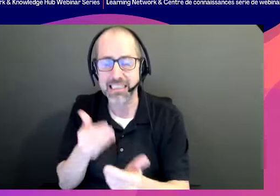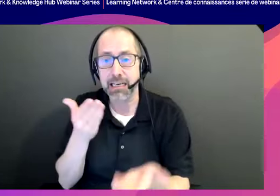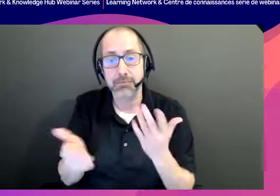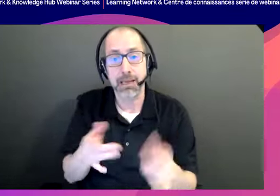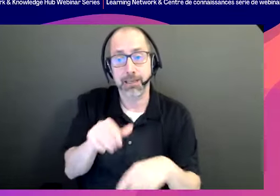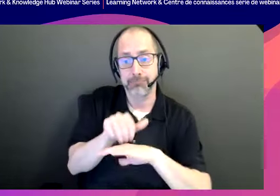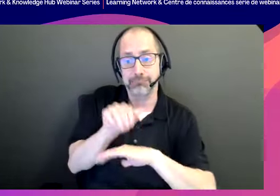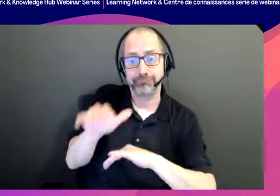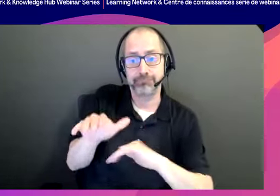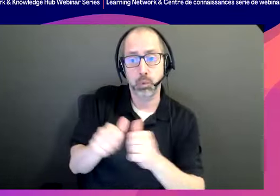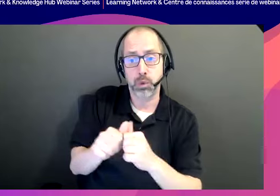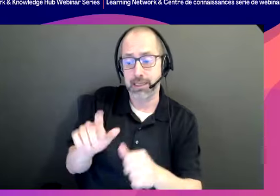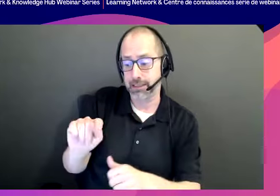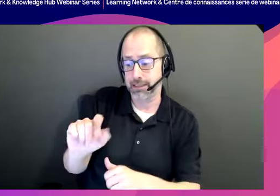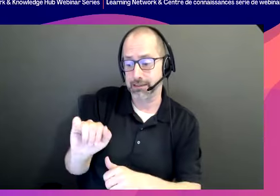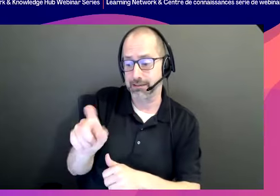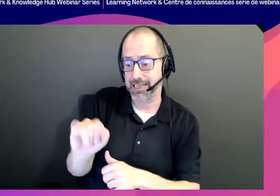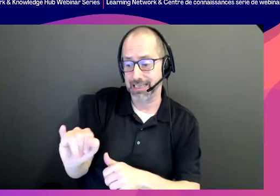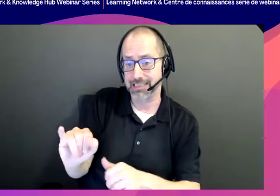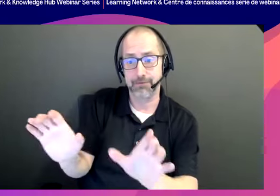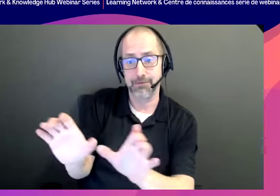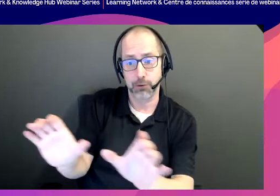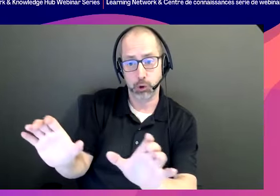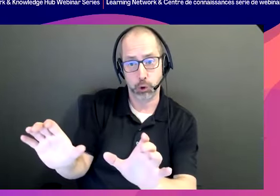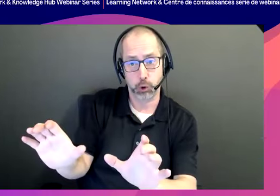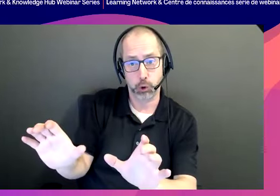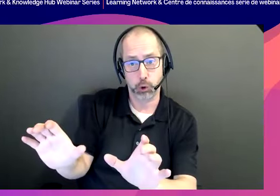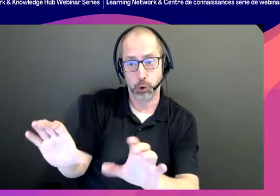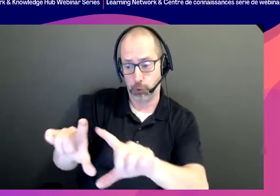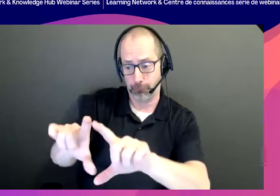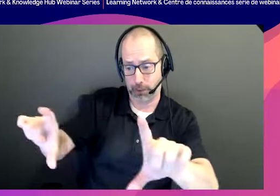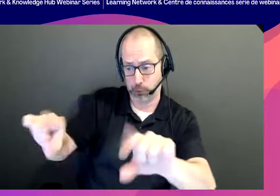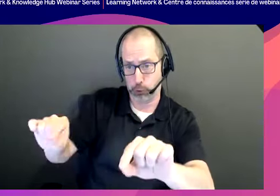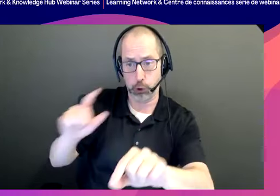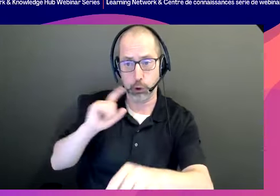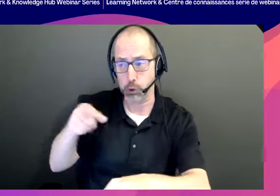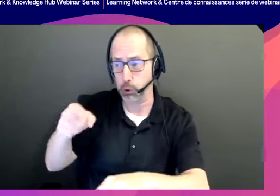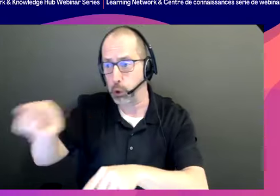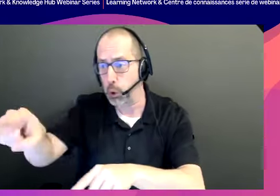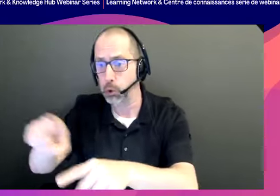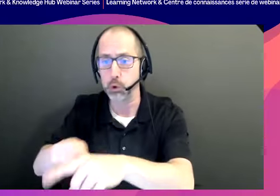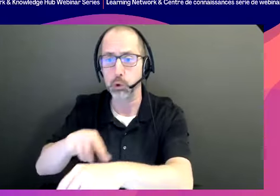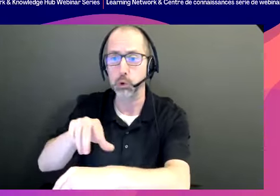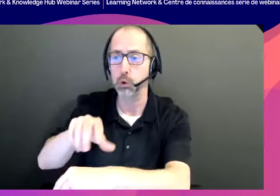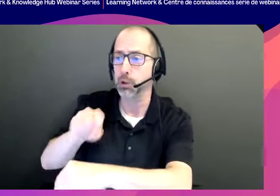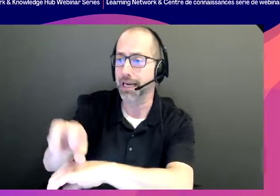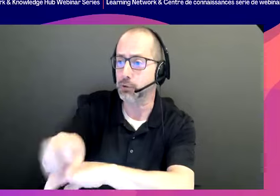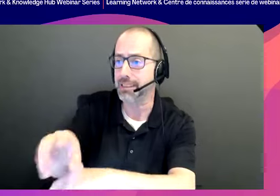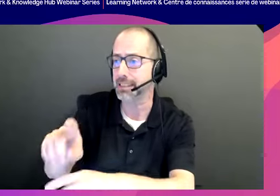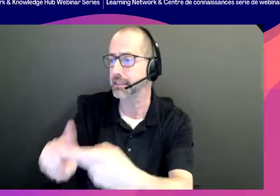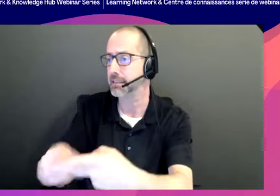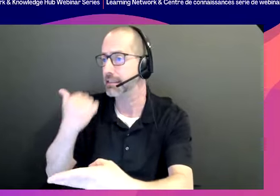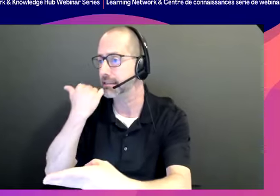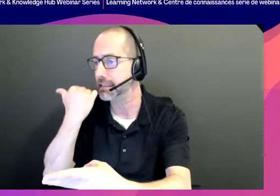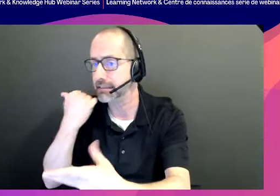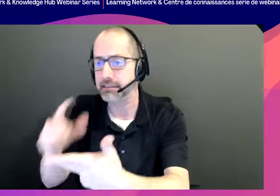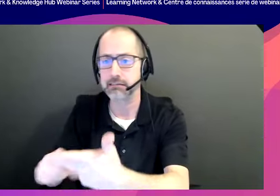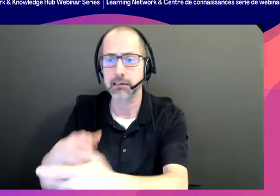taxi voucher to pick them up to their appointments, to see a counselor, to see a social worker, to see a dentist.